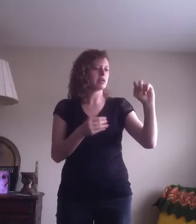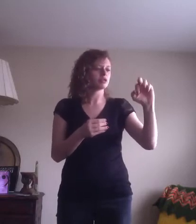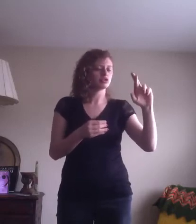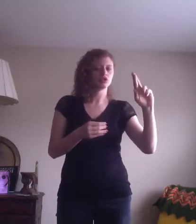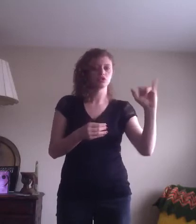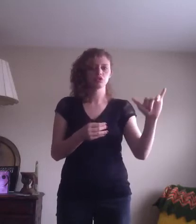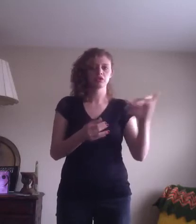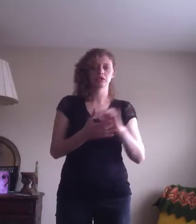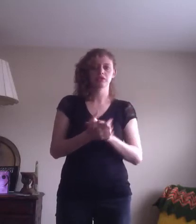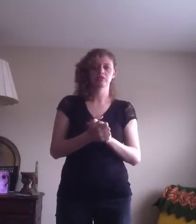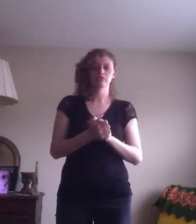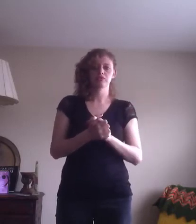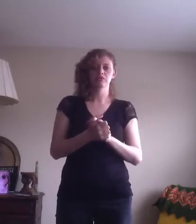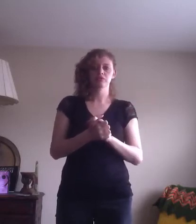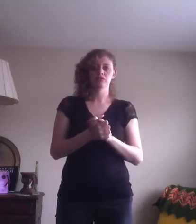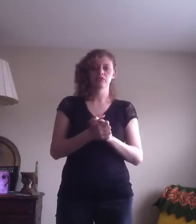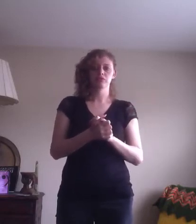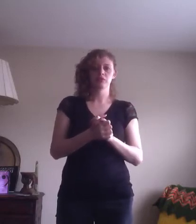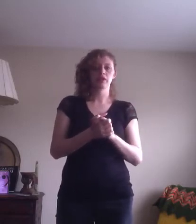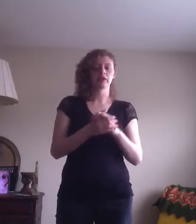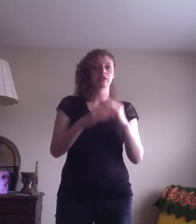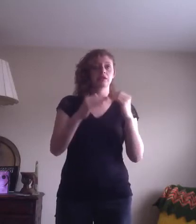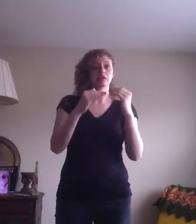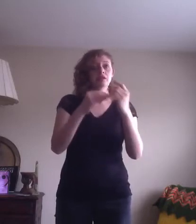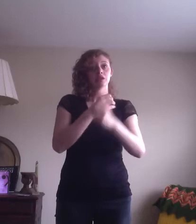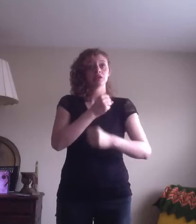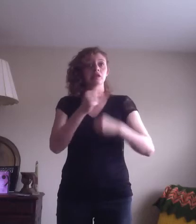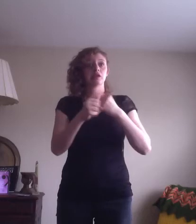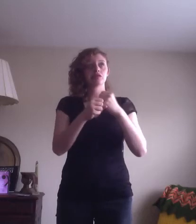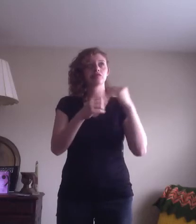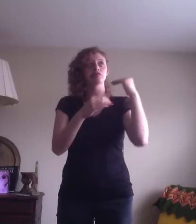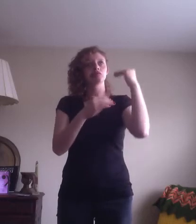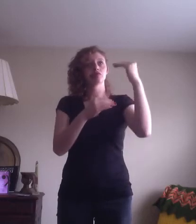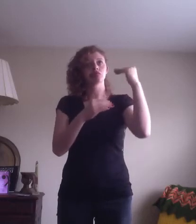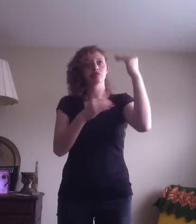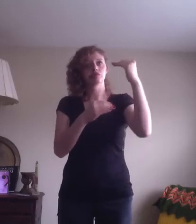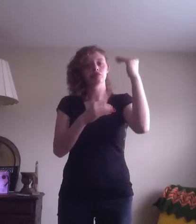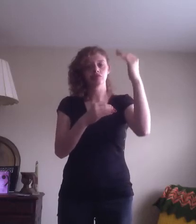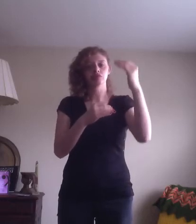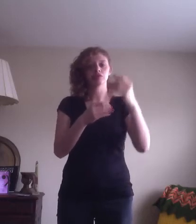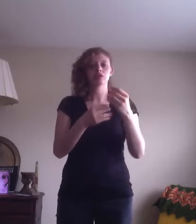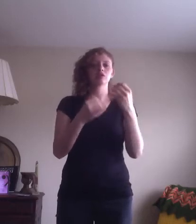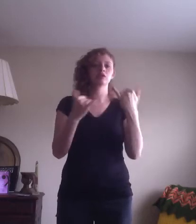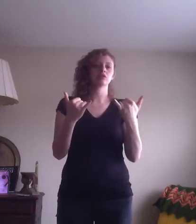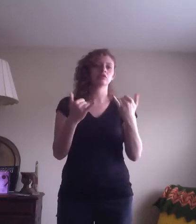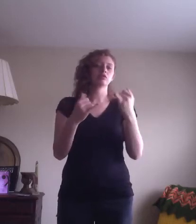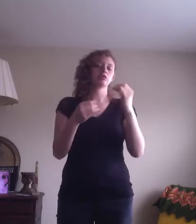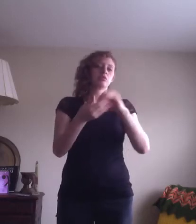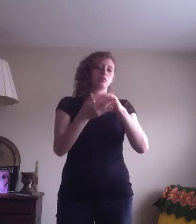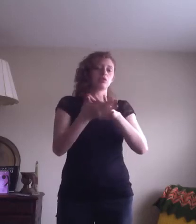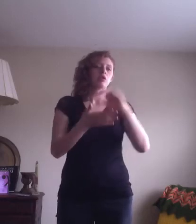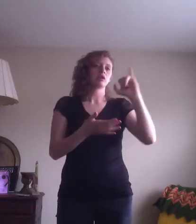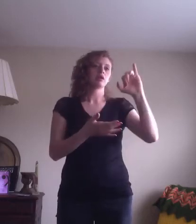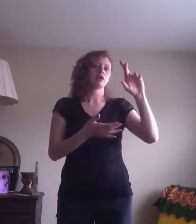of 2, square root of 3, numbers like that, which are called irrational numbers. We will be able to find the exact home